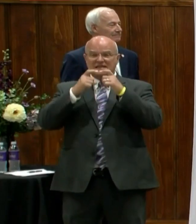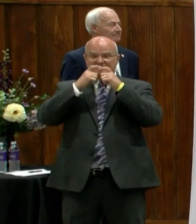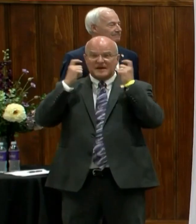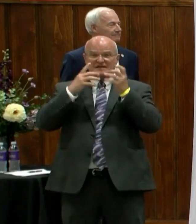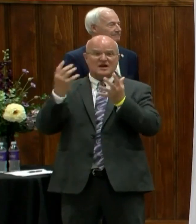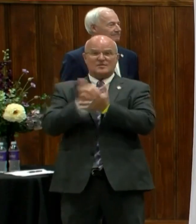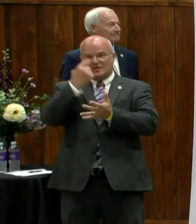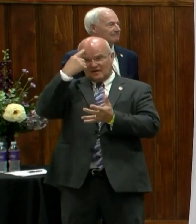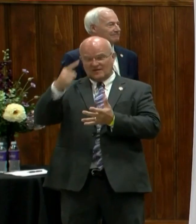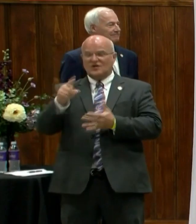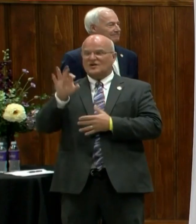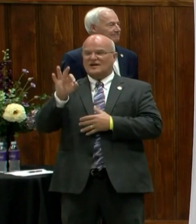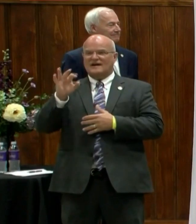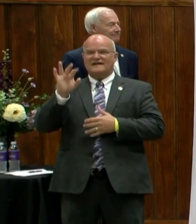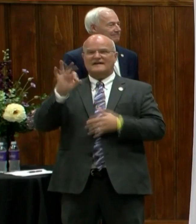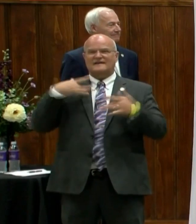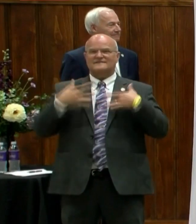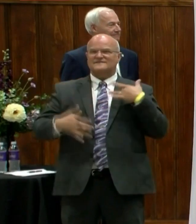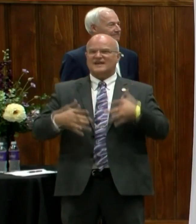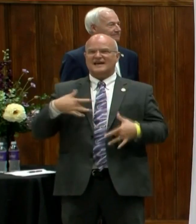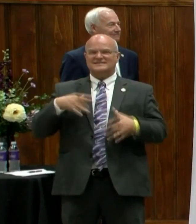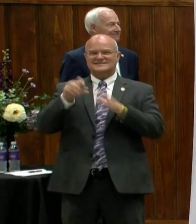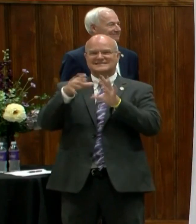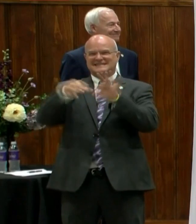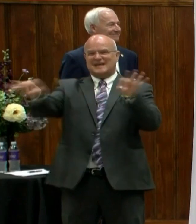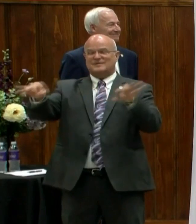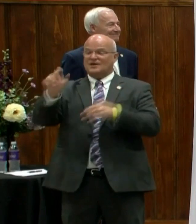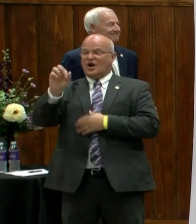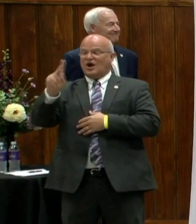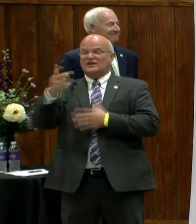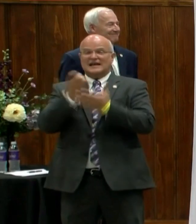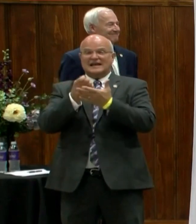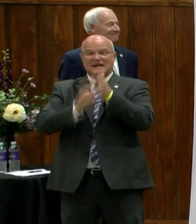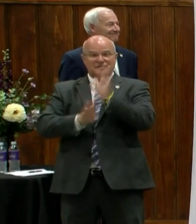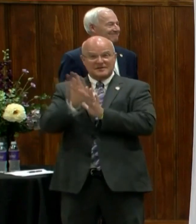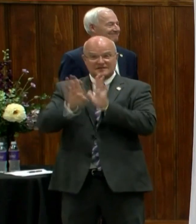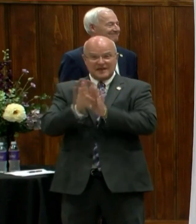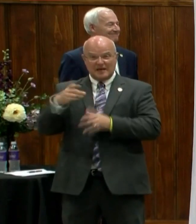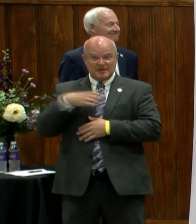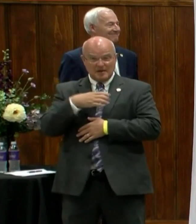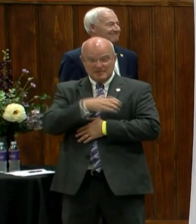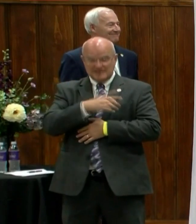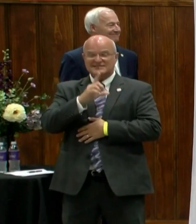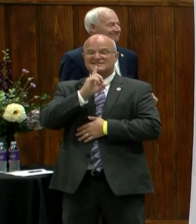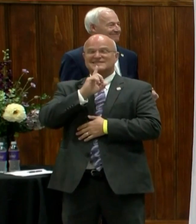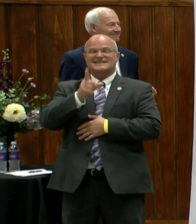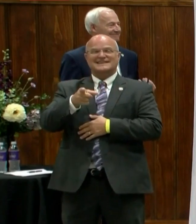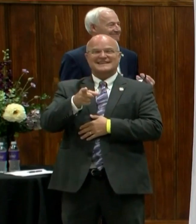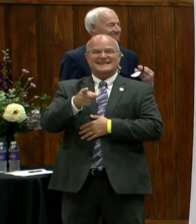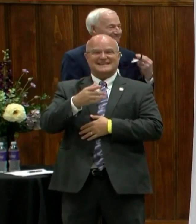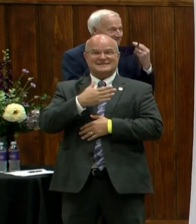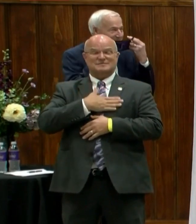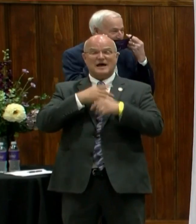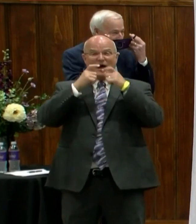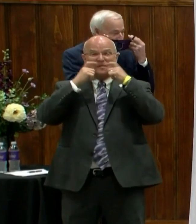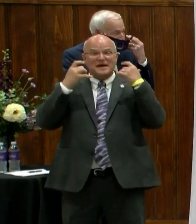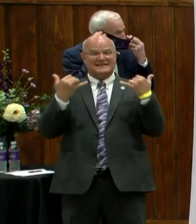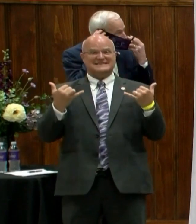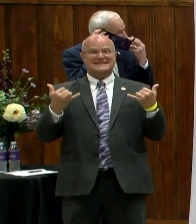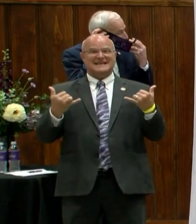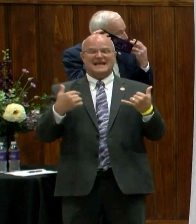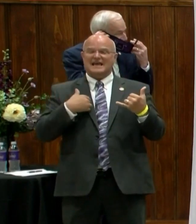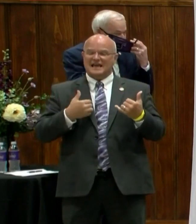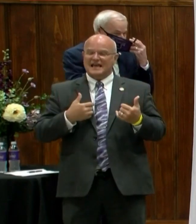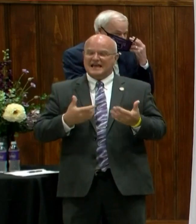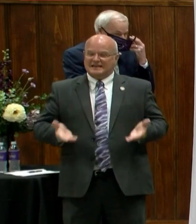an opportunity for a fashion statement, and Arkansas Economic Development Commission is my mask today, and